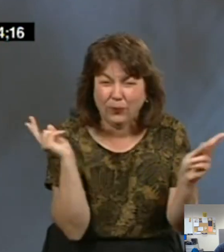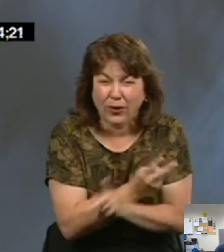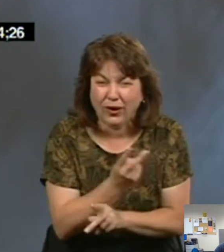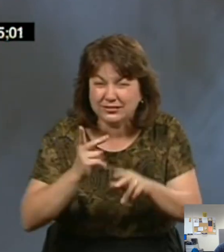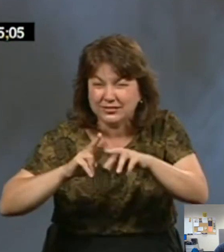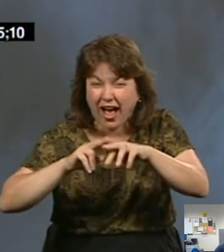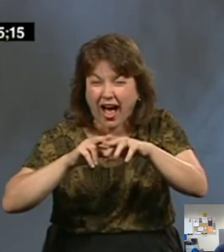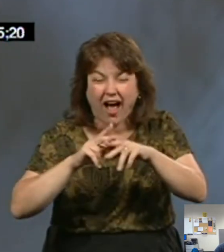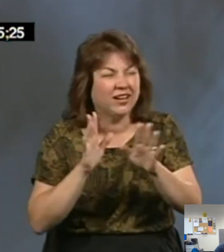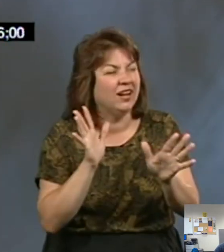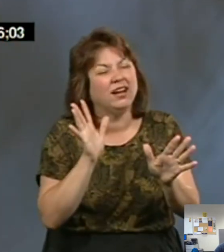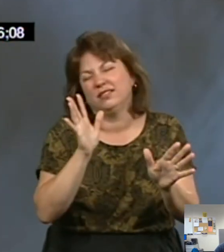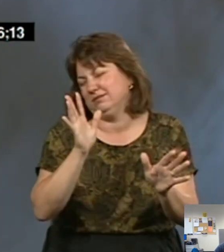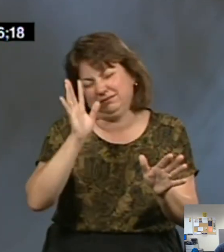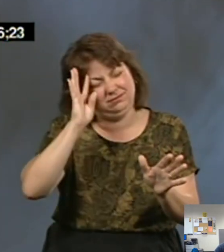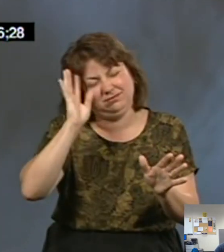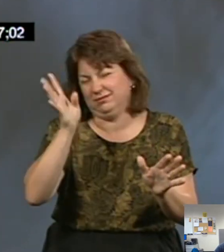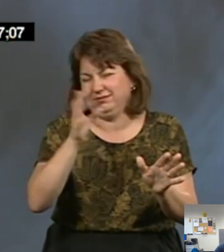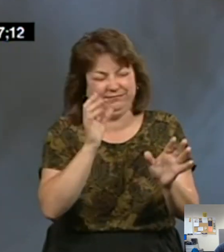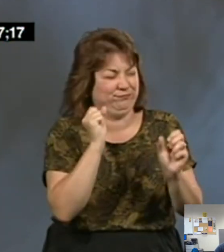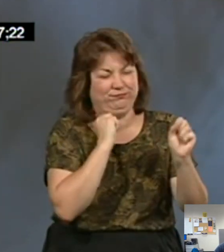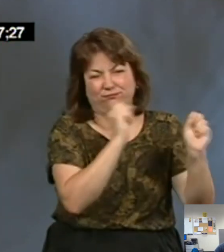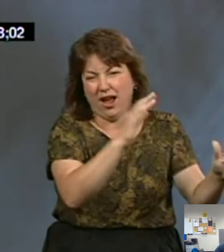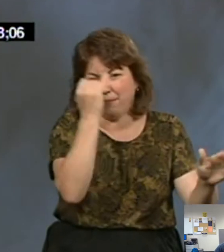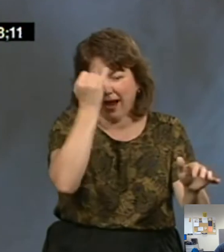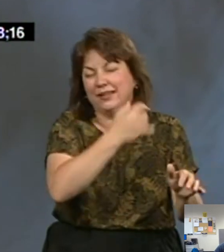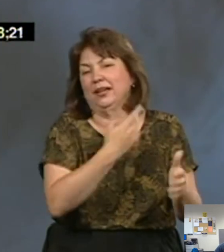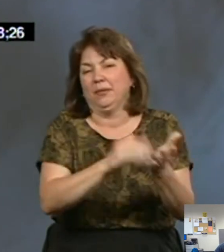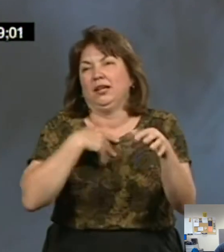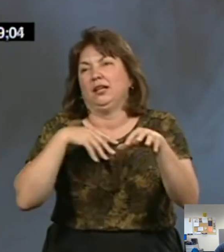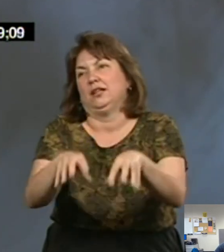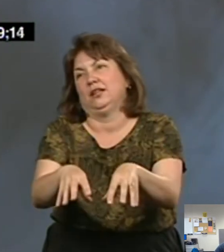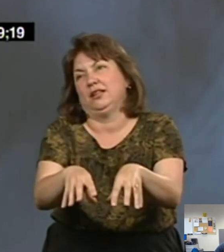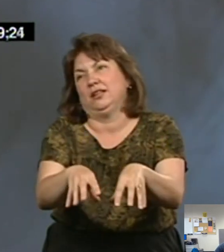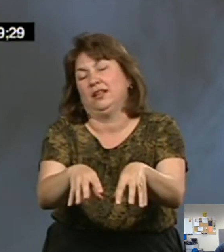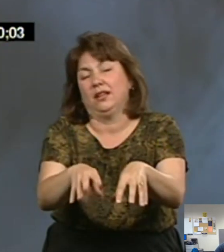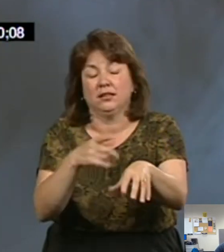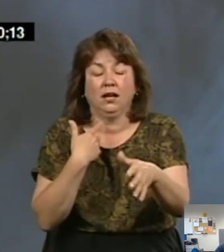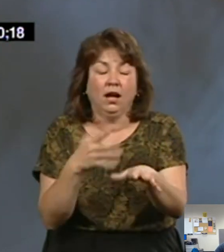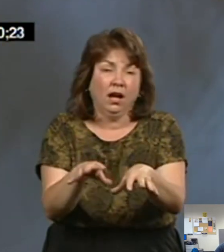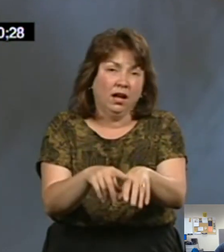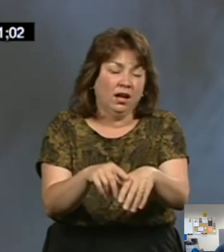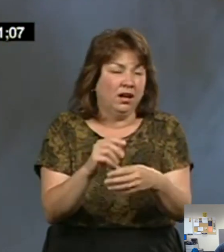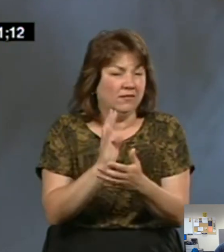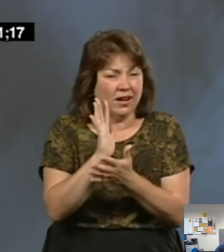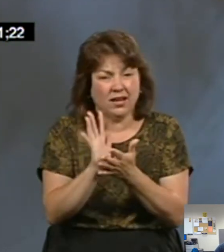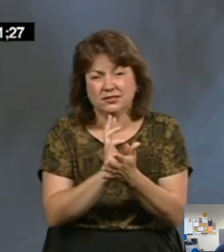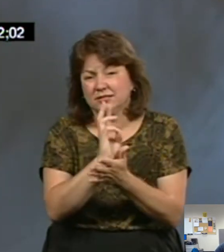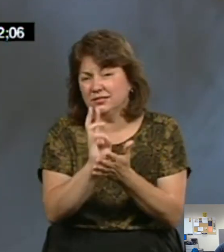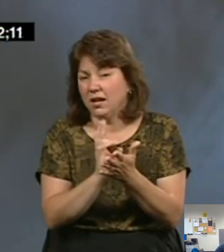not interested. But we ended up putting something on my hands that was just quite terrible, and I had to rinse that off and go